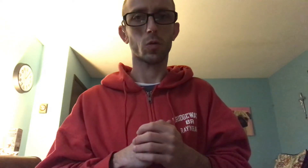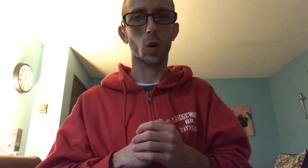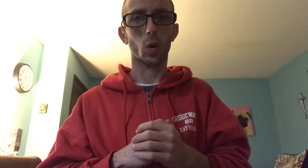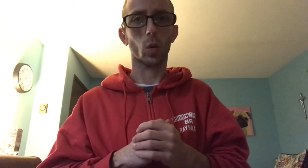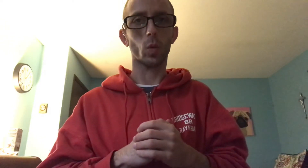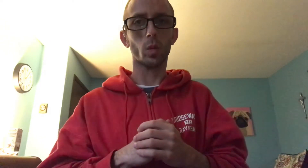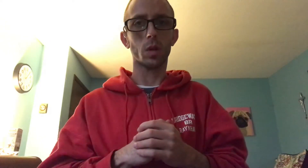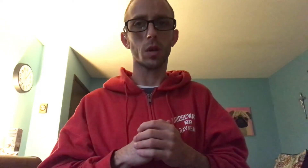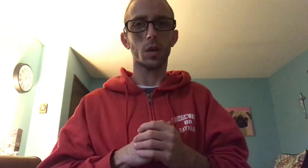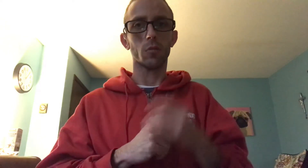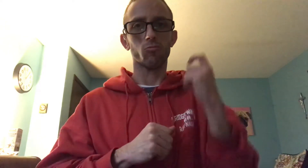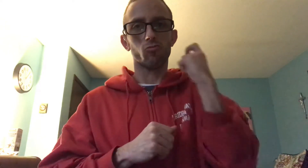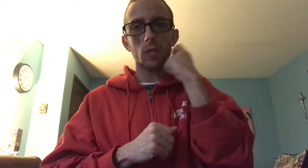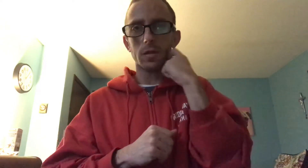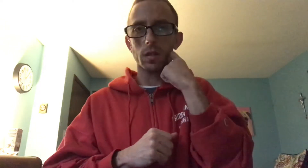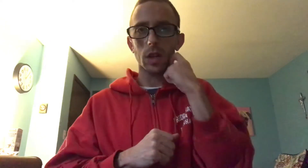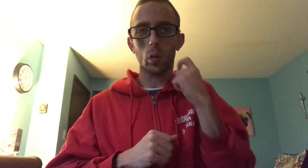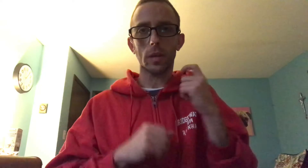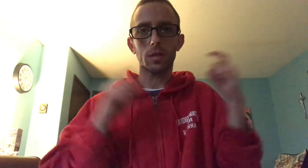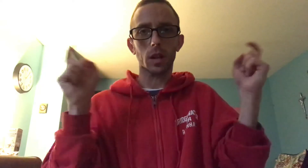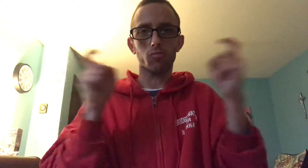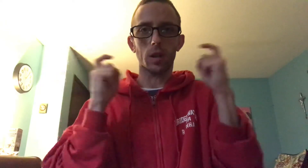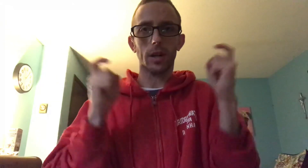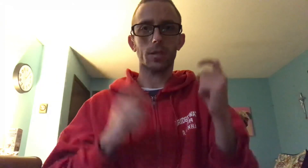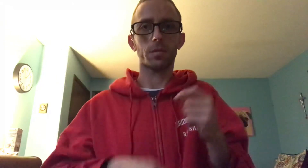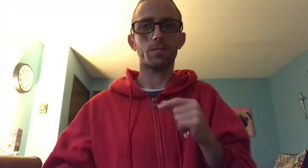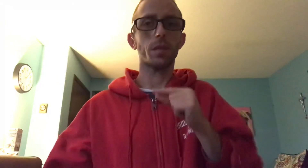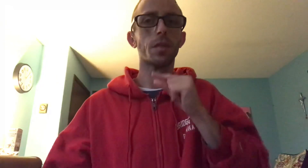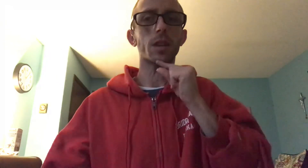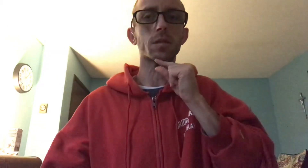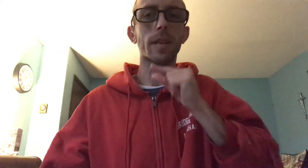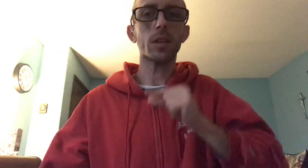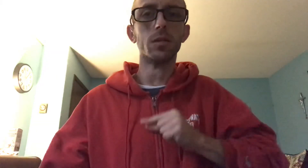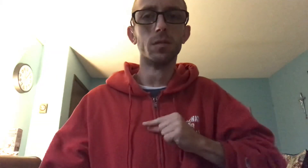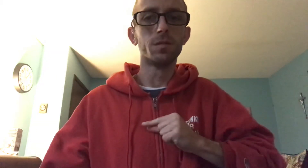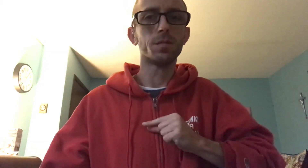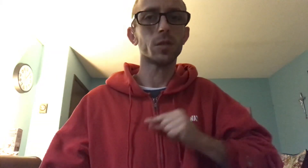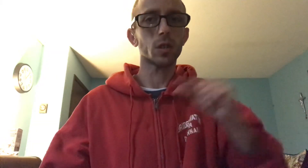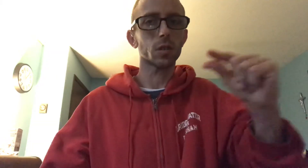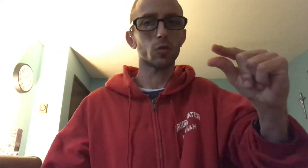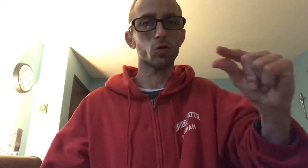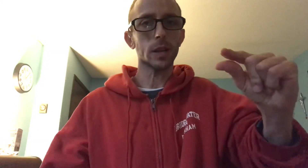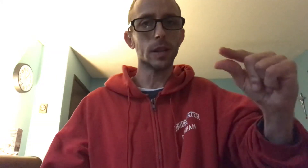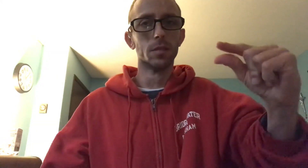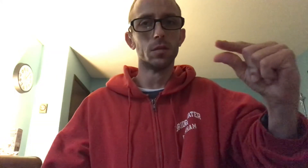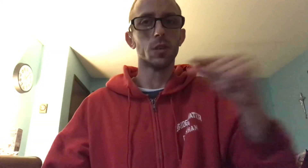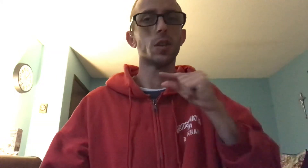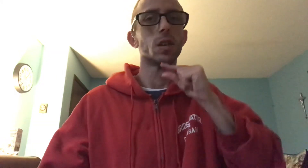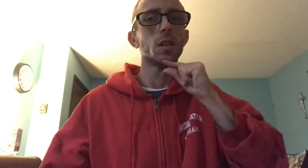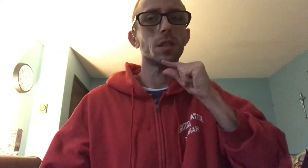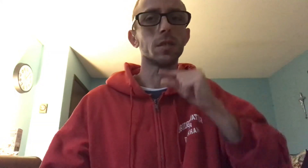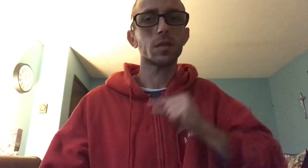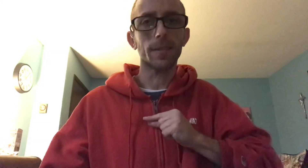so, initially we celebrate Thanksgiving, Mr. G, Thanksgiving,